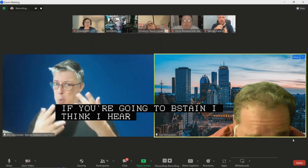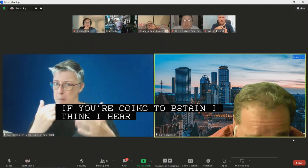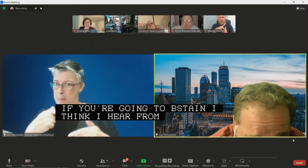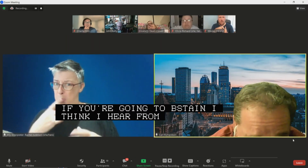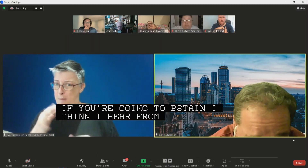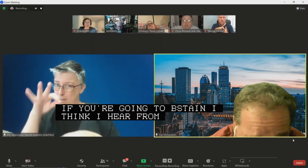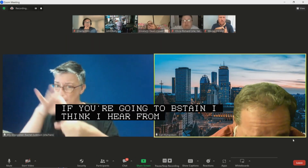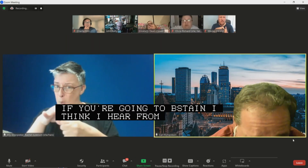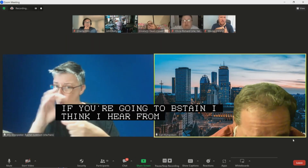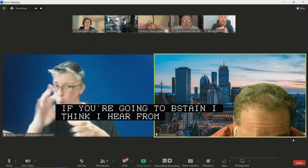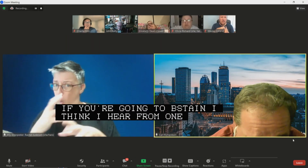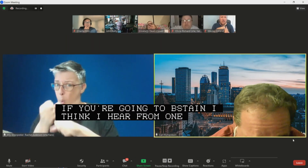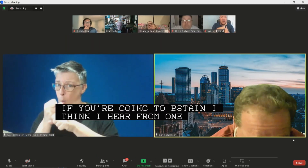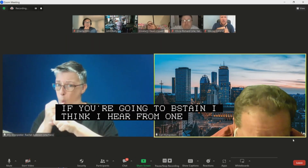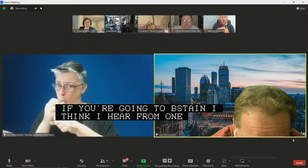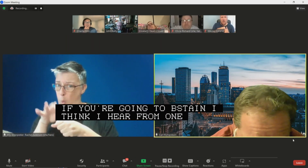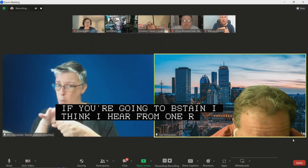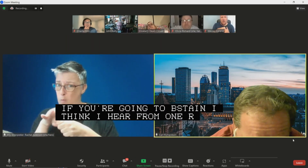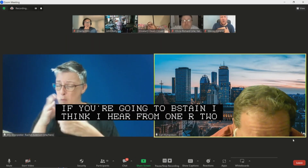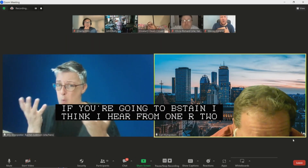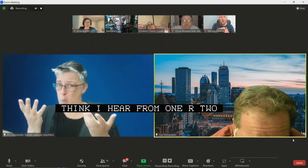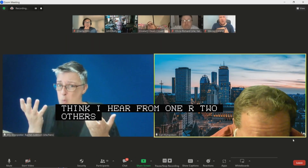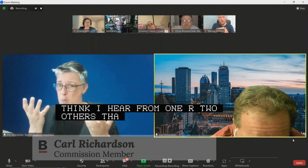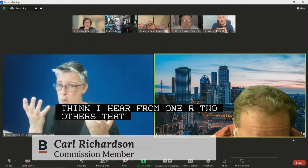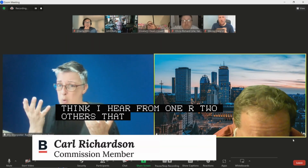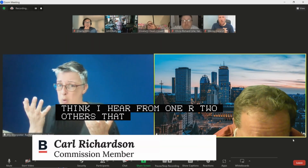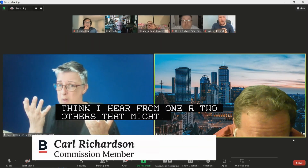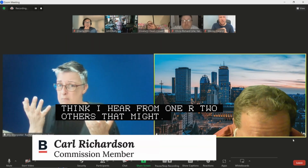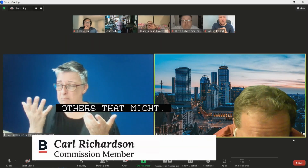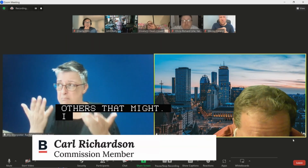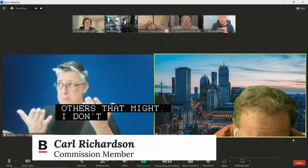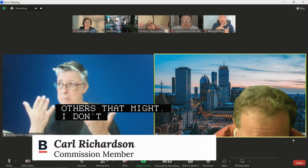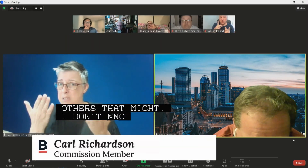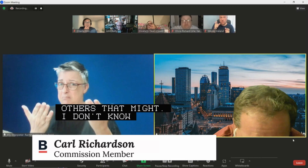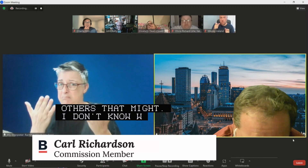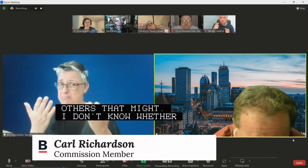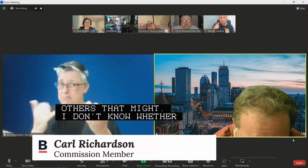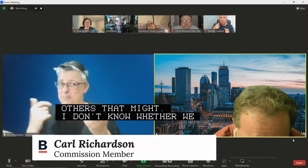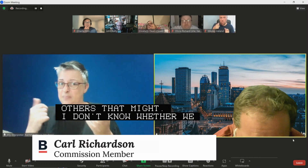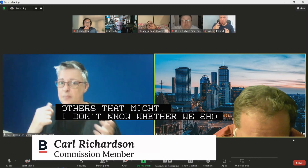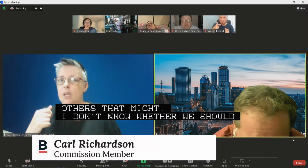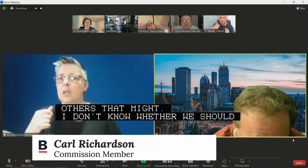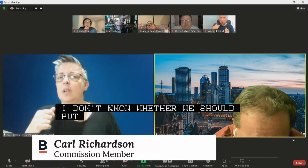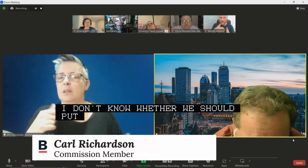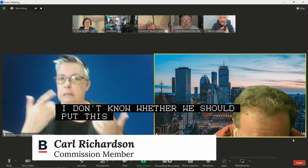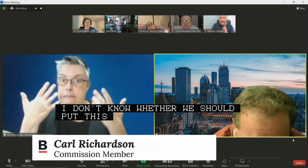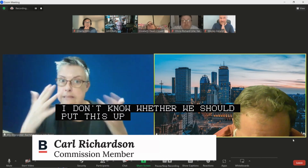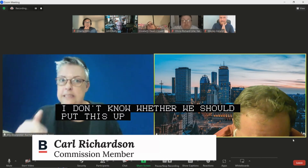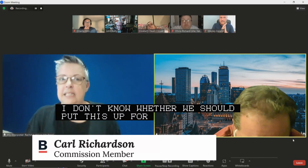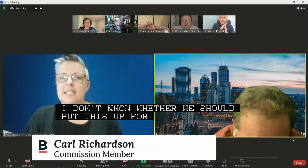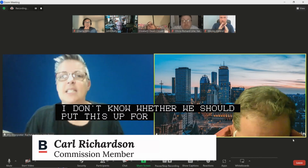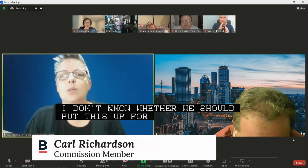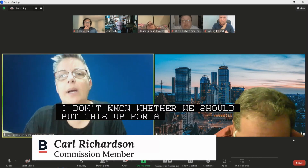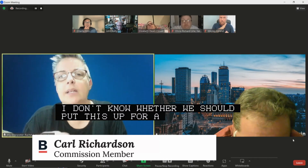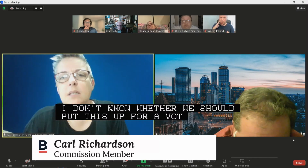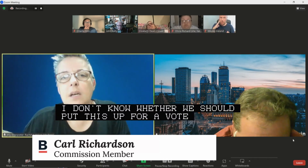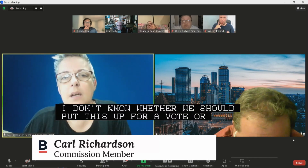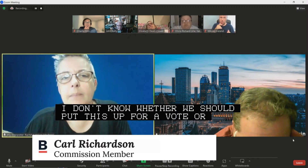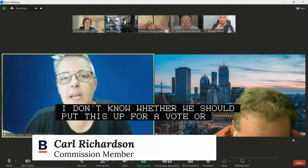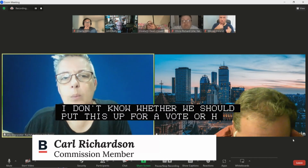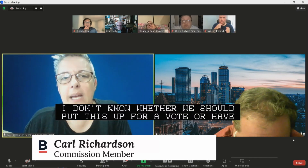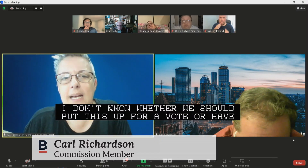up to vote or not, or have a further discussion. I'm not sure what to do. This is